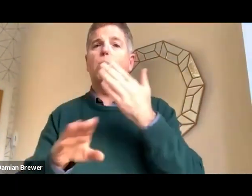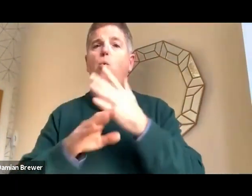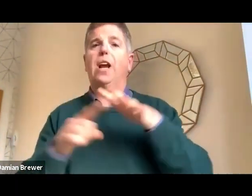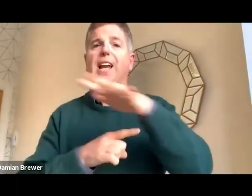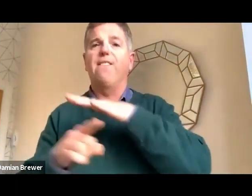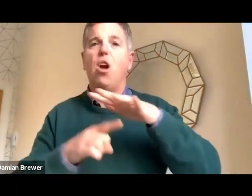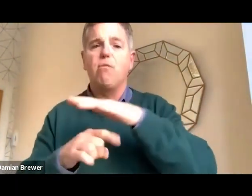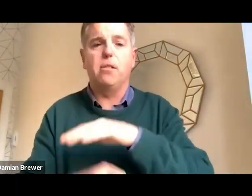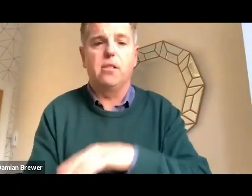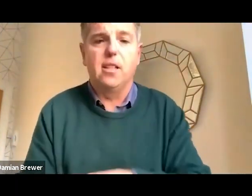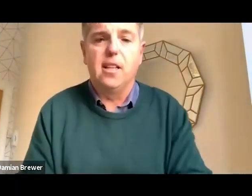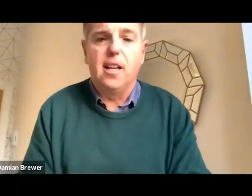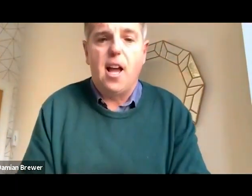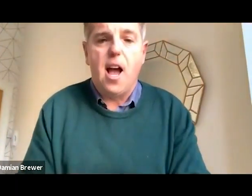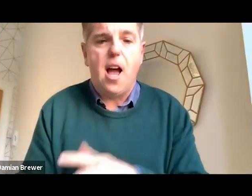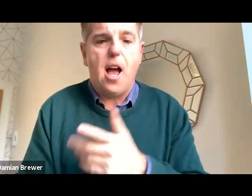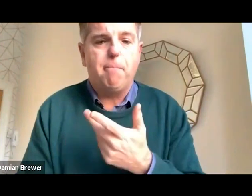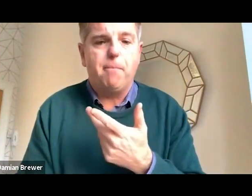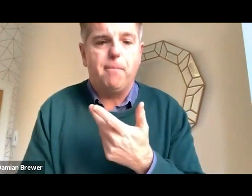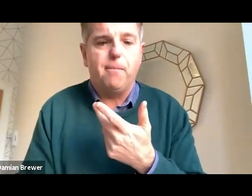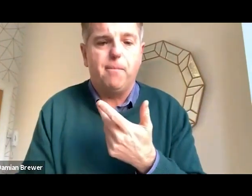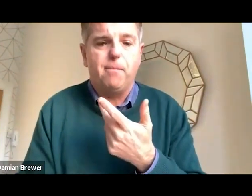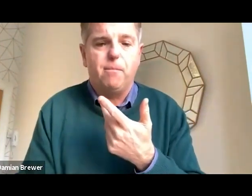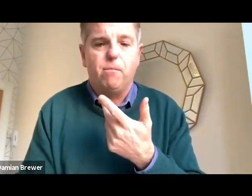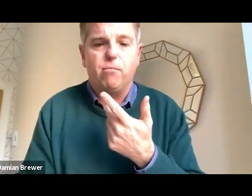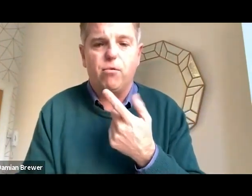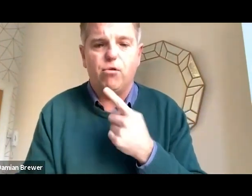your employers, your colleagues, your workmates, and I'm always quite